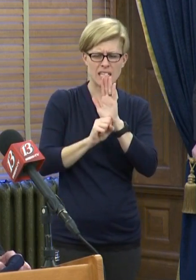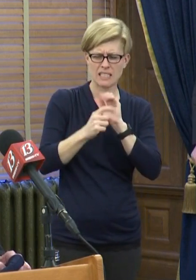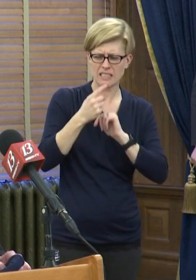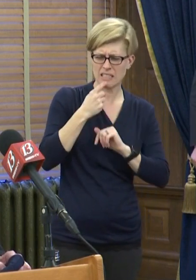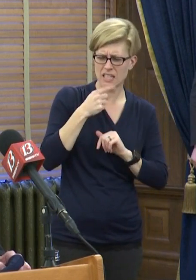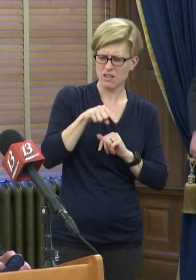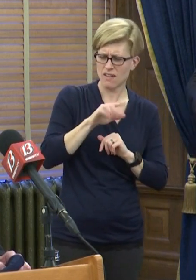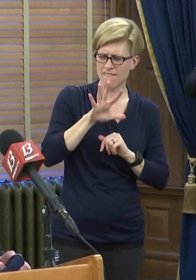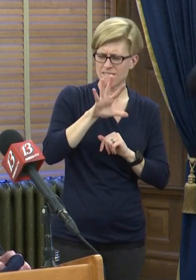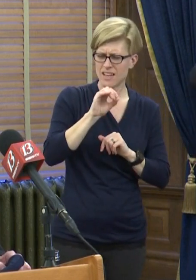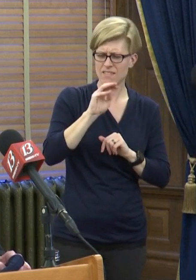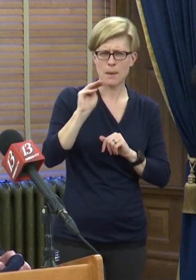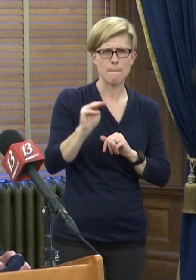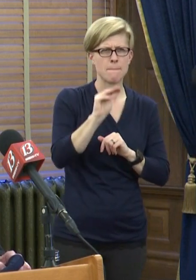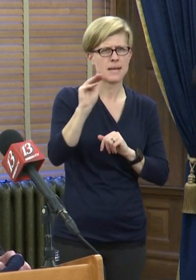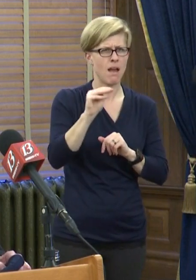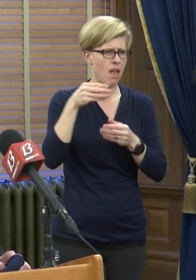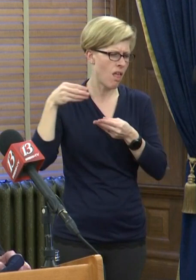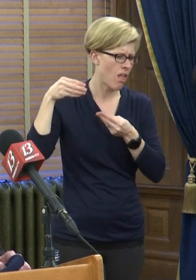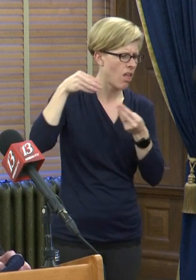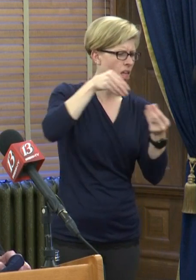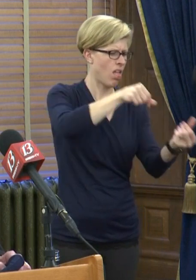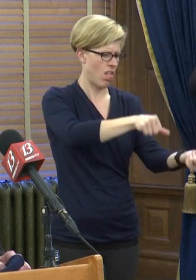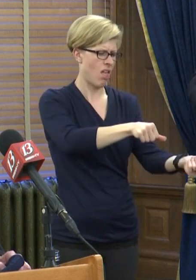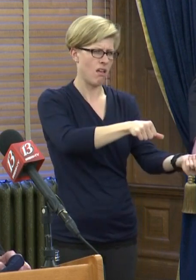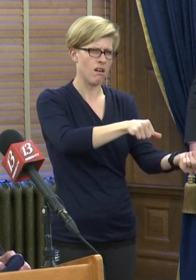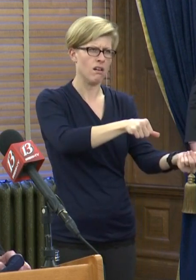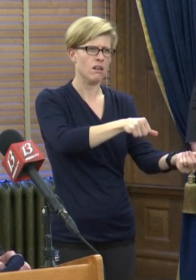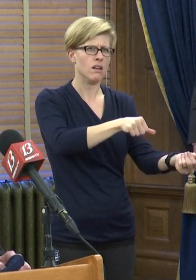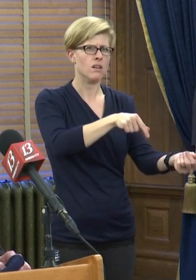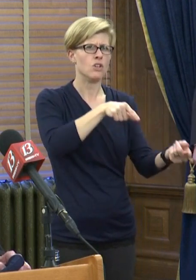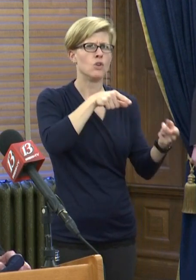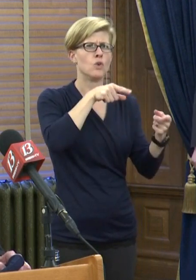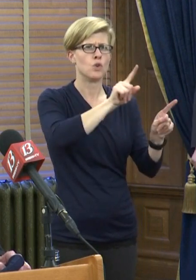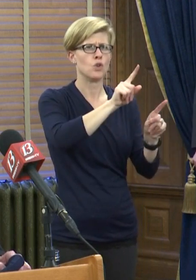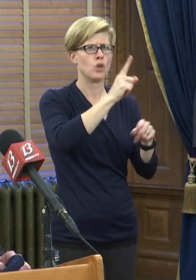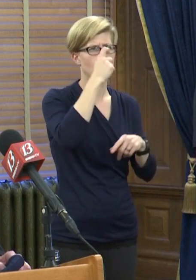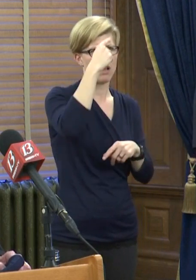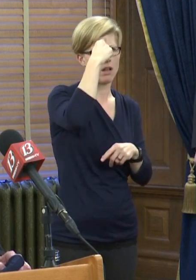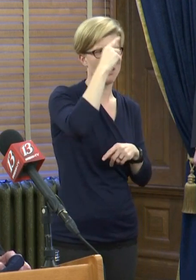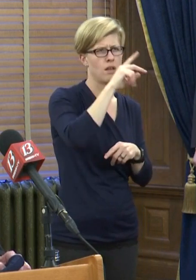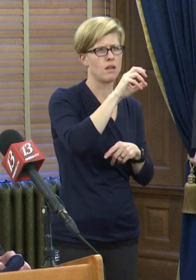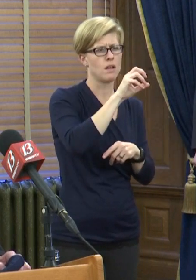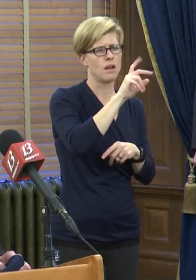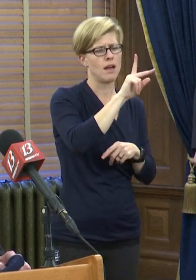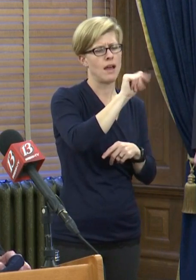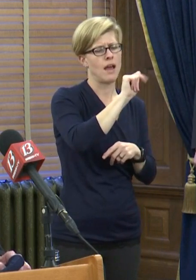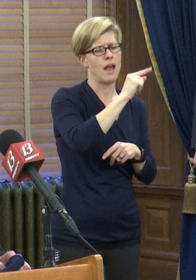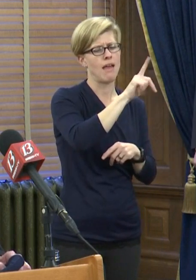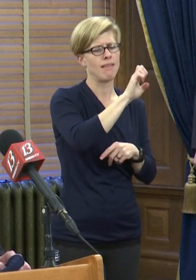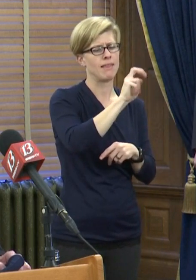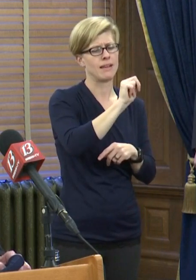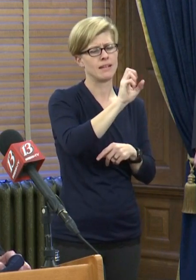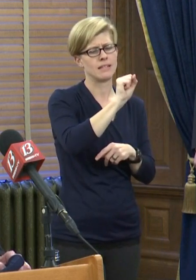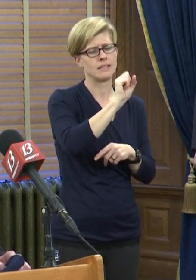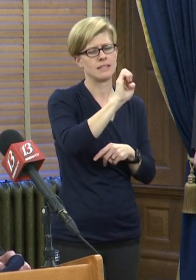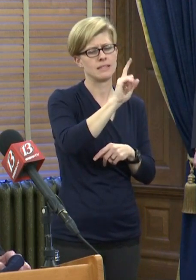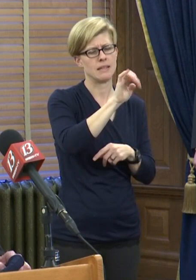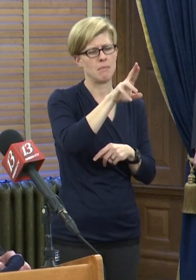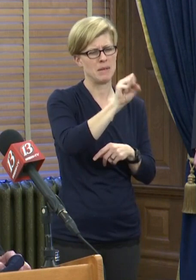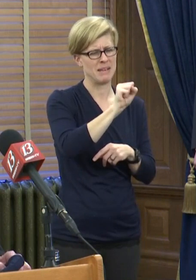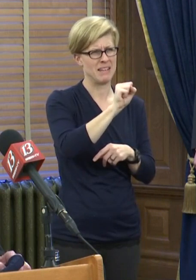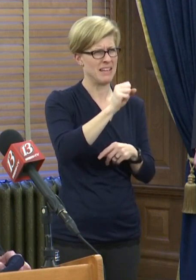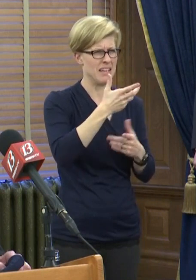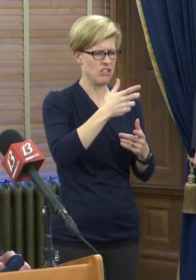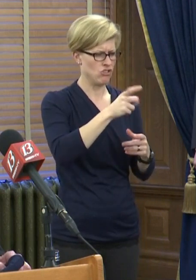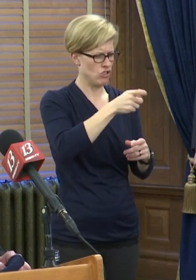$50 million into the system during the Sebelius Parkinson era, and it's not in better shape than it